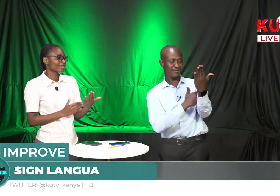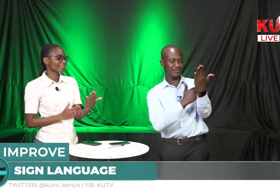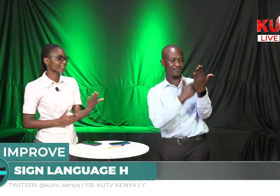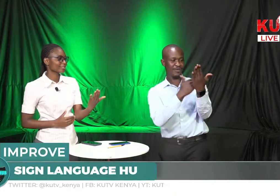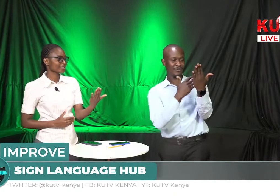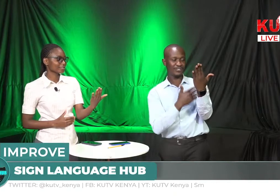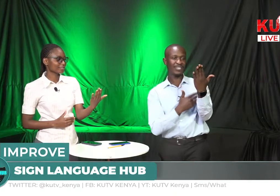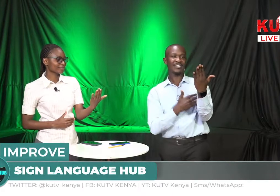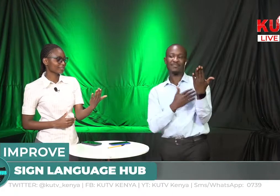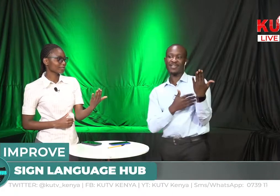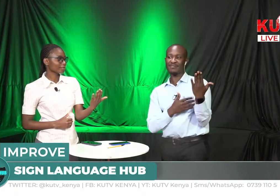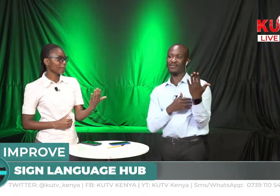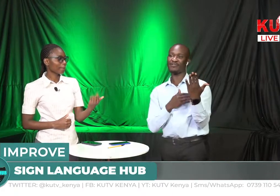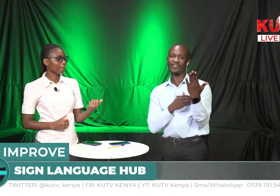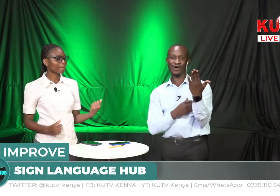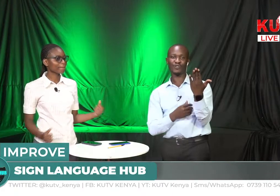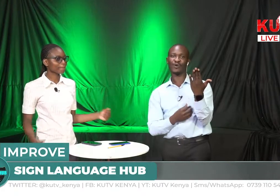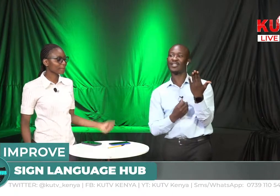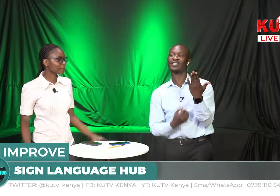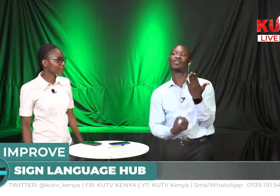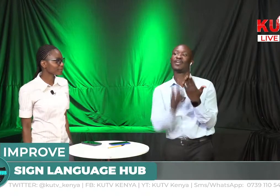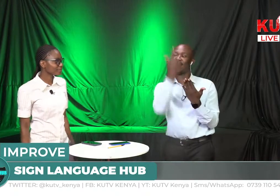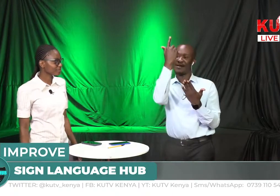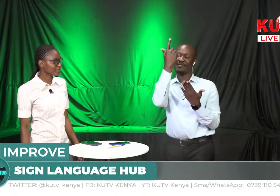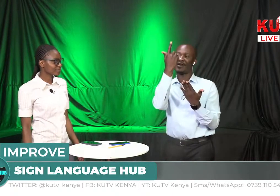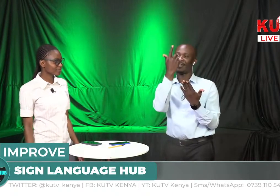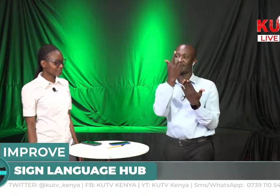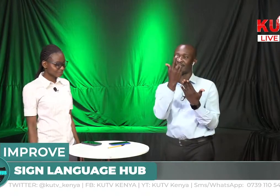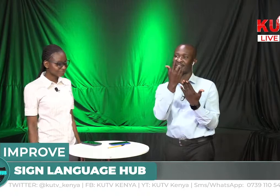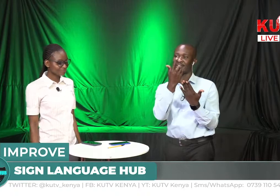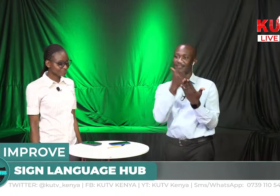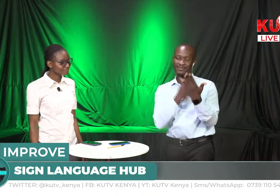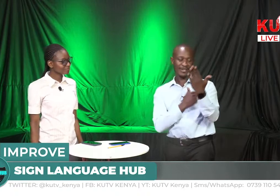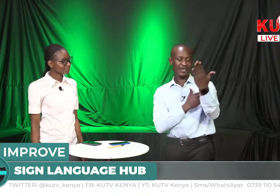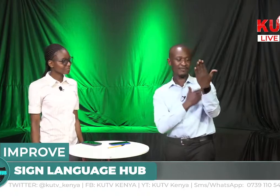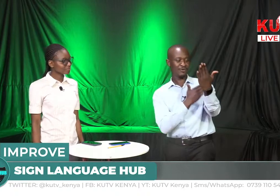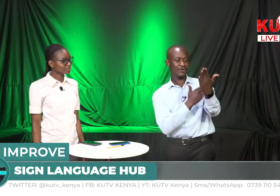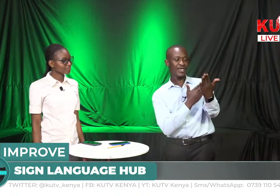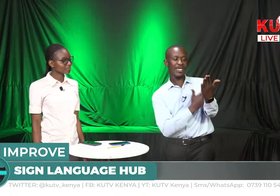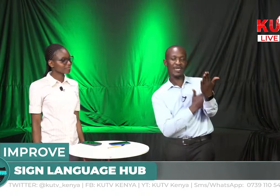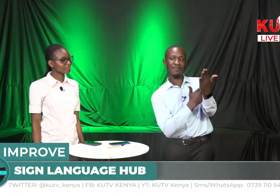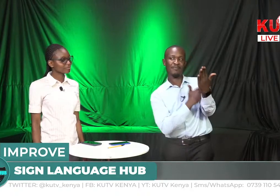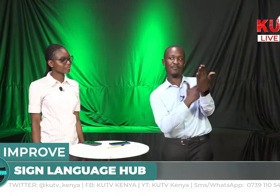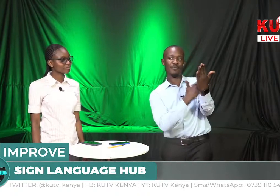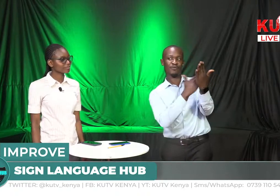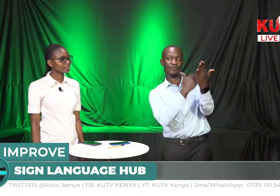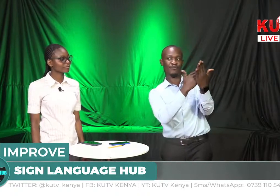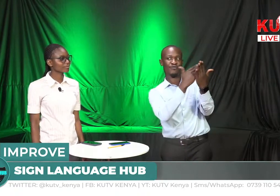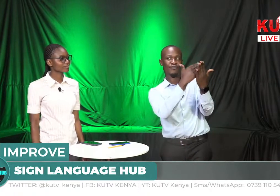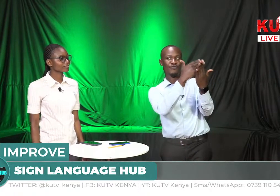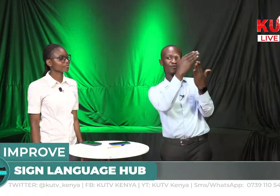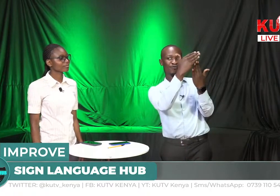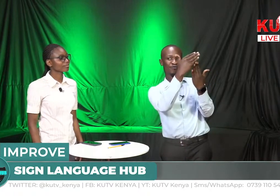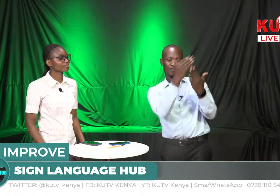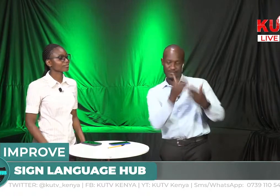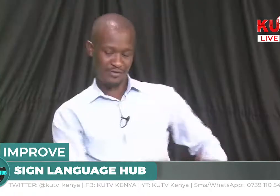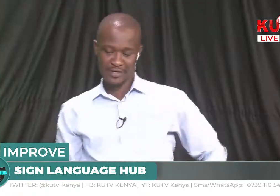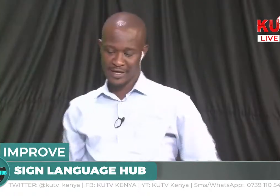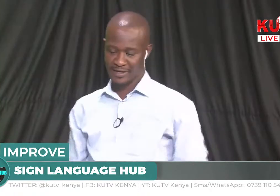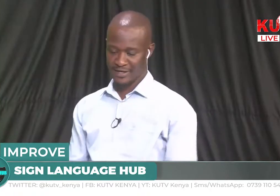improve, because something improving, actually it's going up, right? It's going up, so improve. Okay,